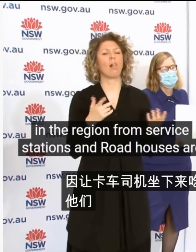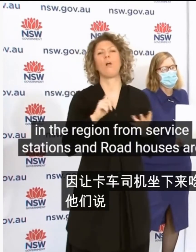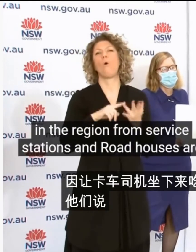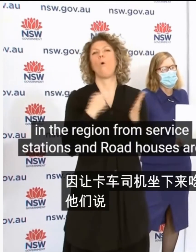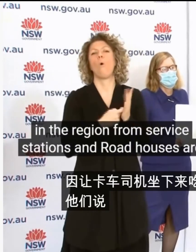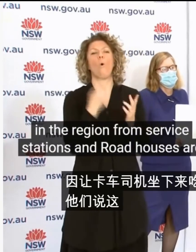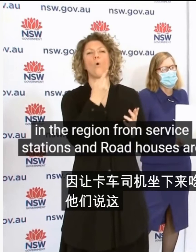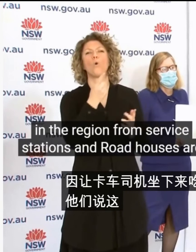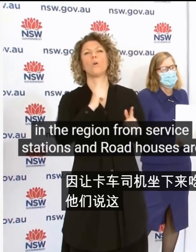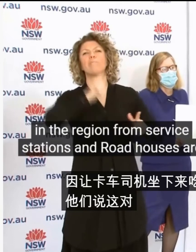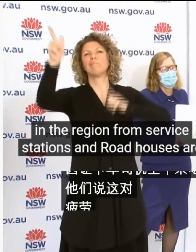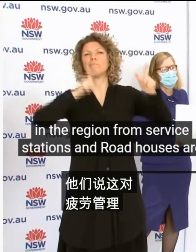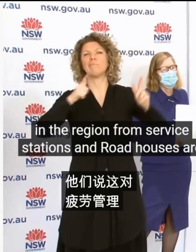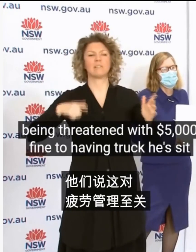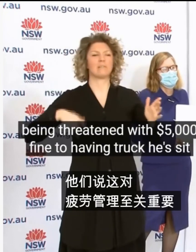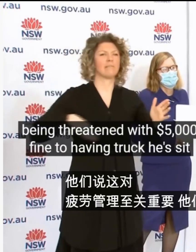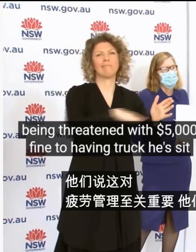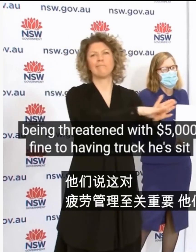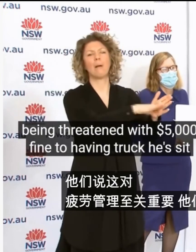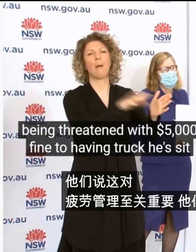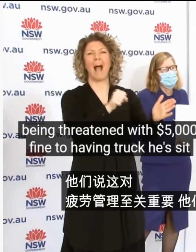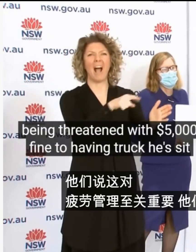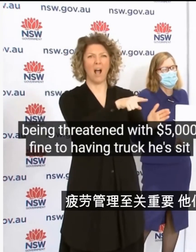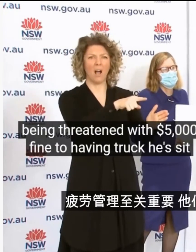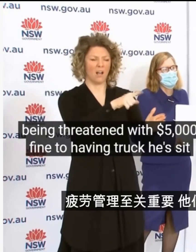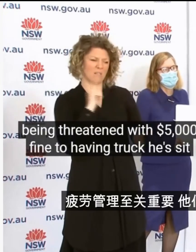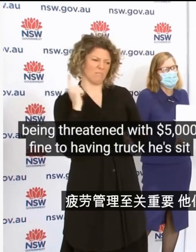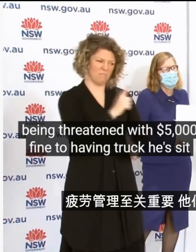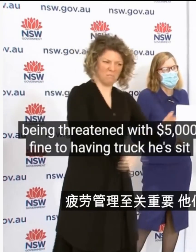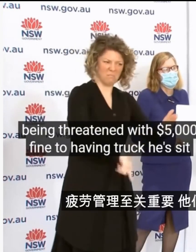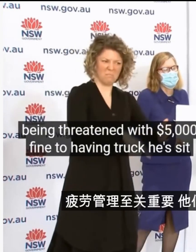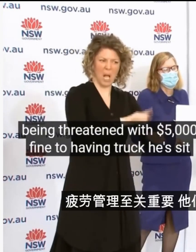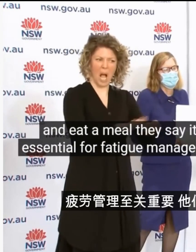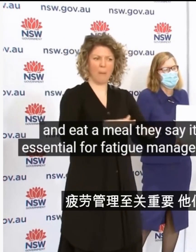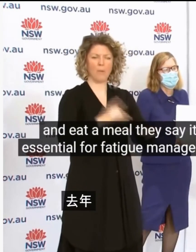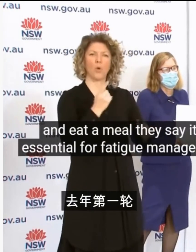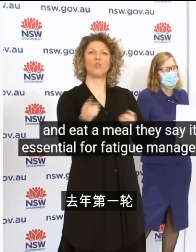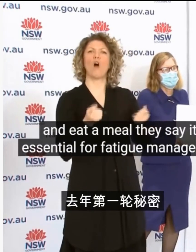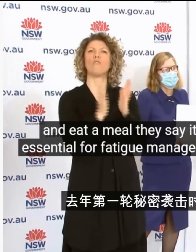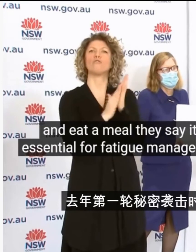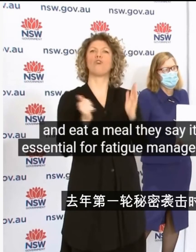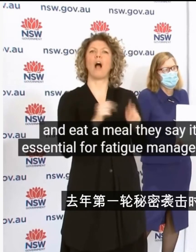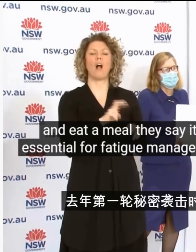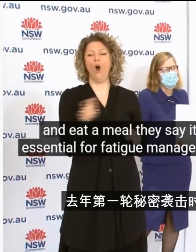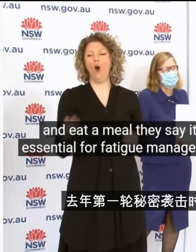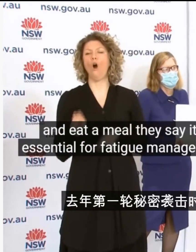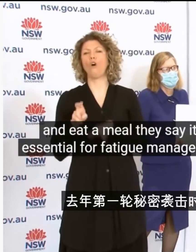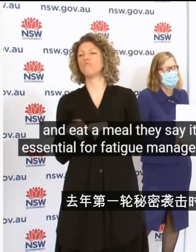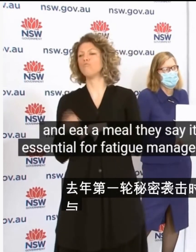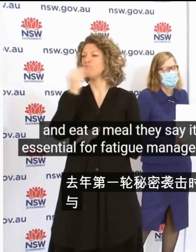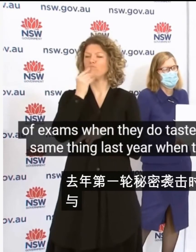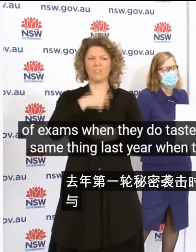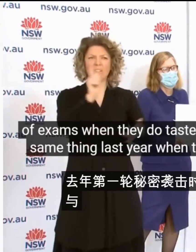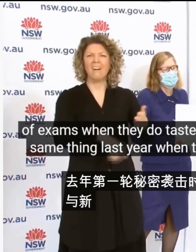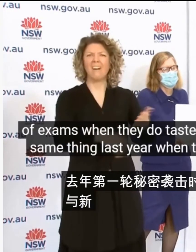eat a meal. They say it's essential for fatigue management. Are they exempt? Well, we did face the same thing last year when the first round of COVID hit.